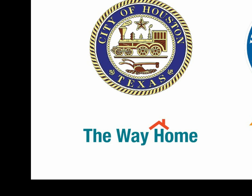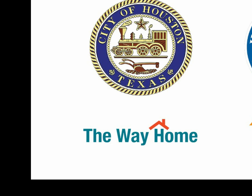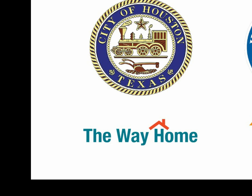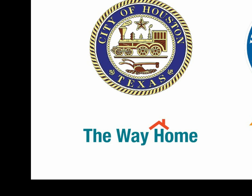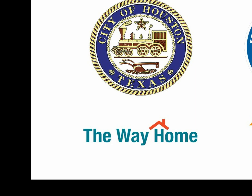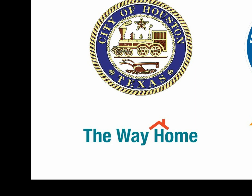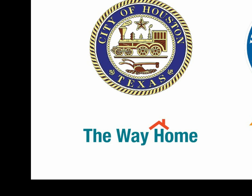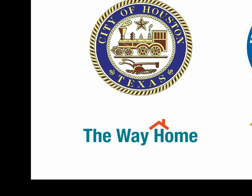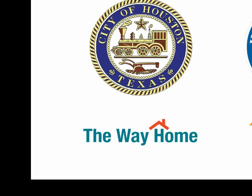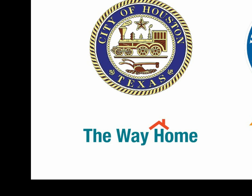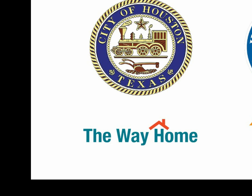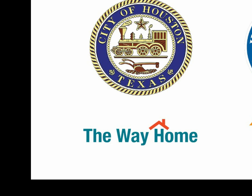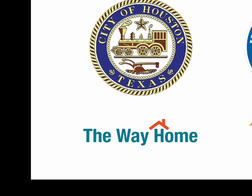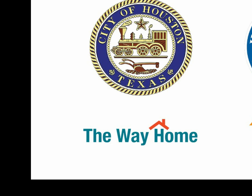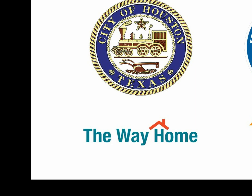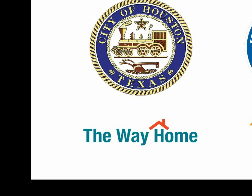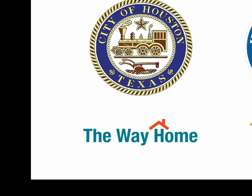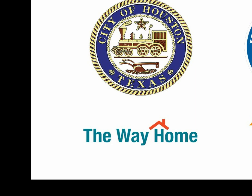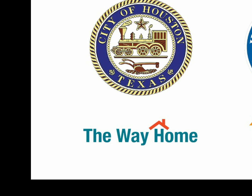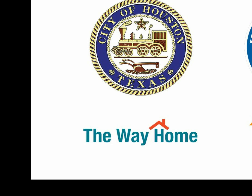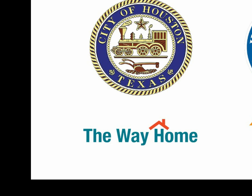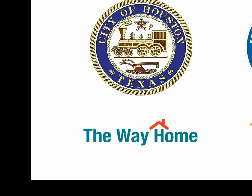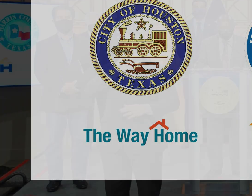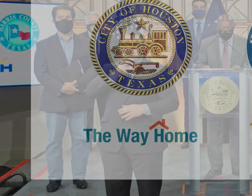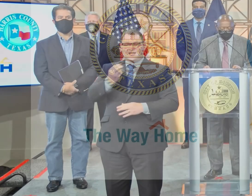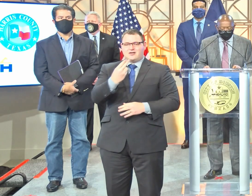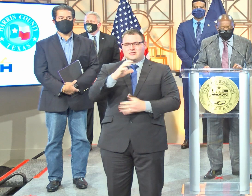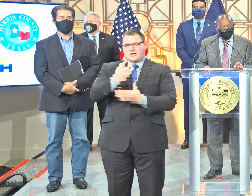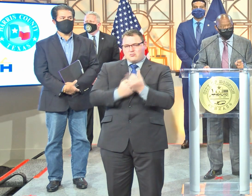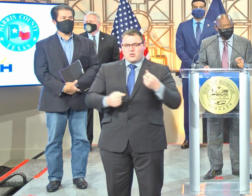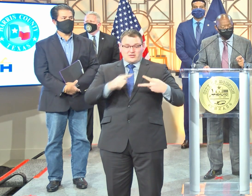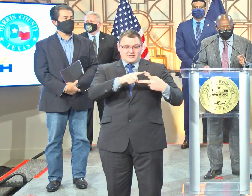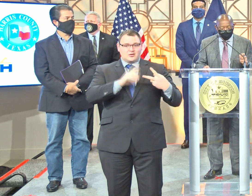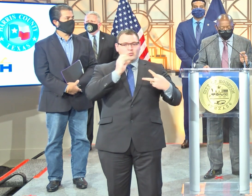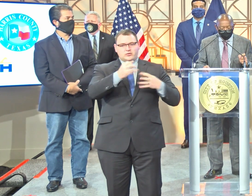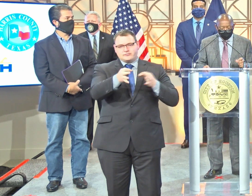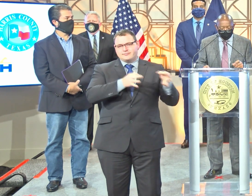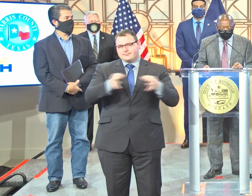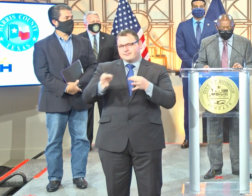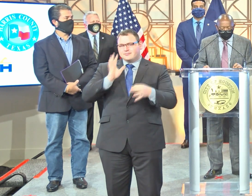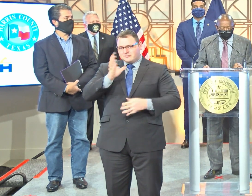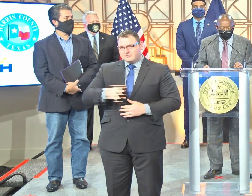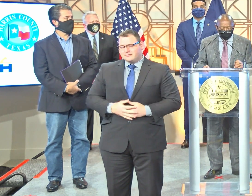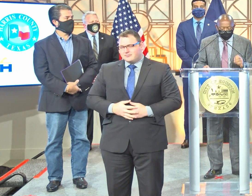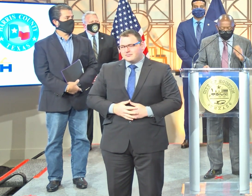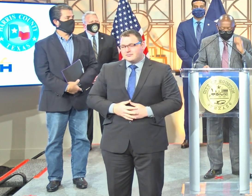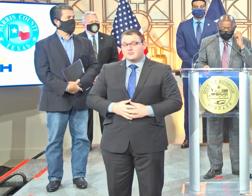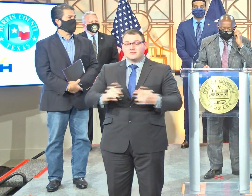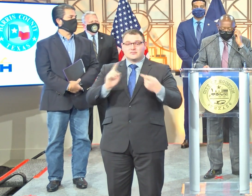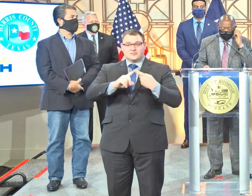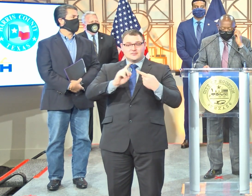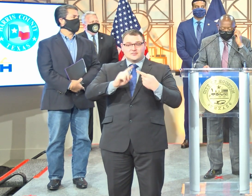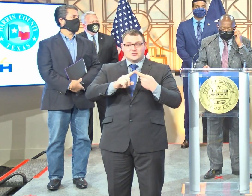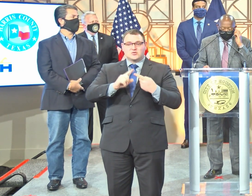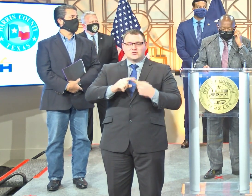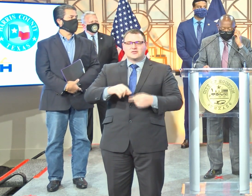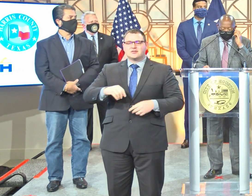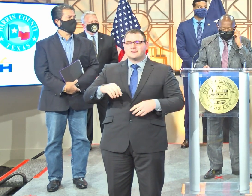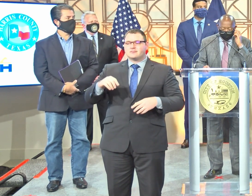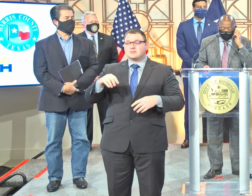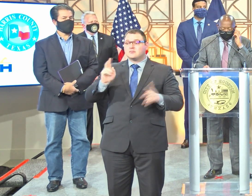the pandemic is having on the city of Houston and Harris County. We're going to first start with the homeless initiative. We'll discuss